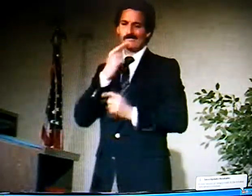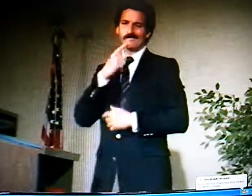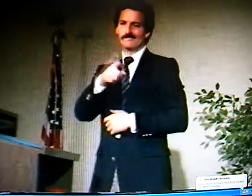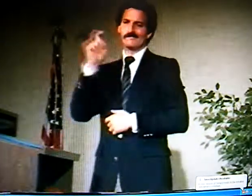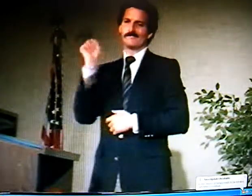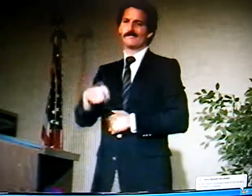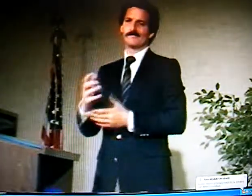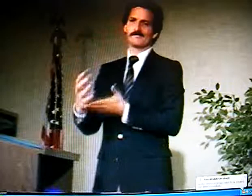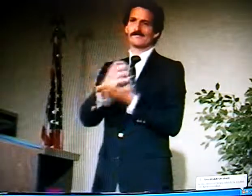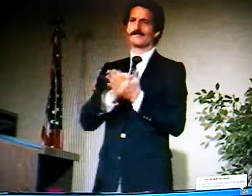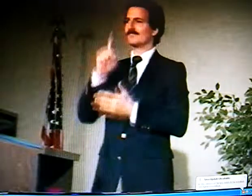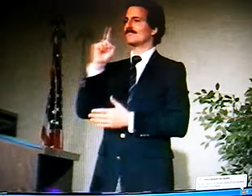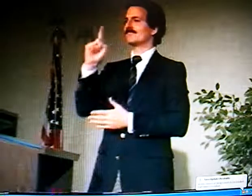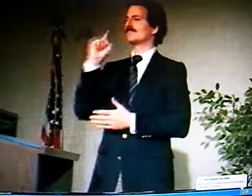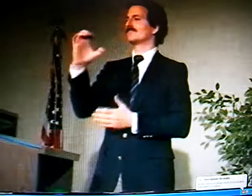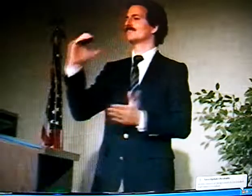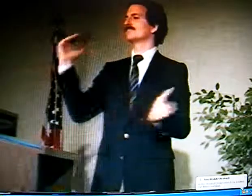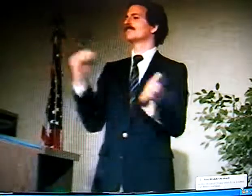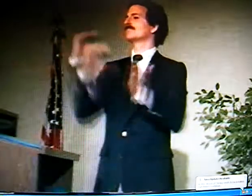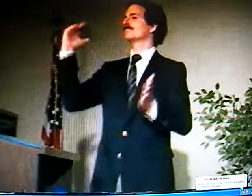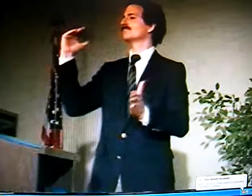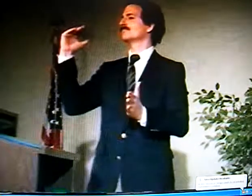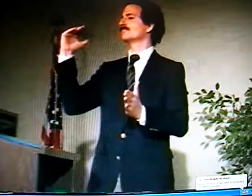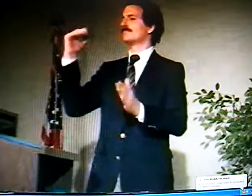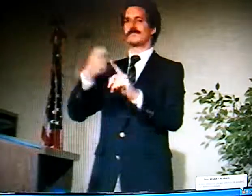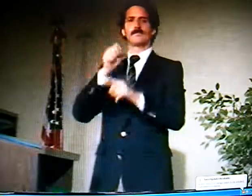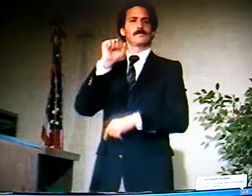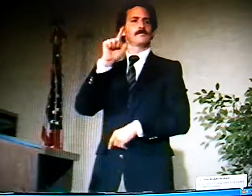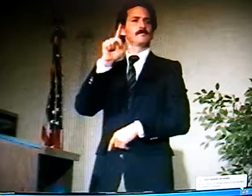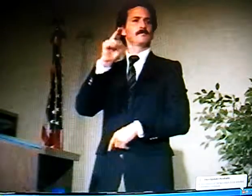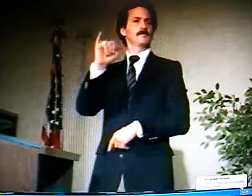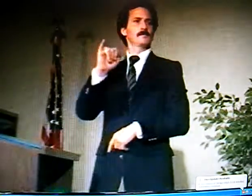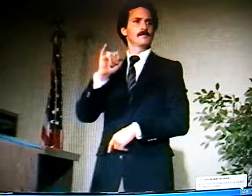I remember discussing with my boss that he needed $100,000.